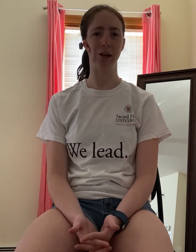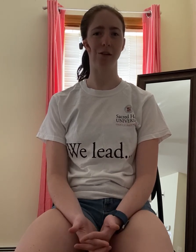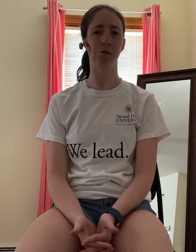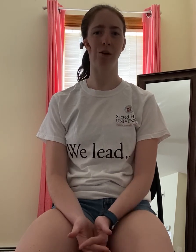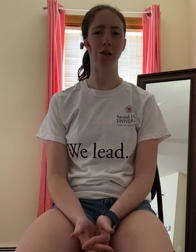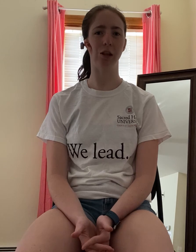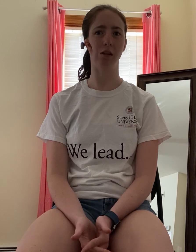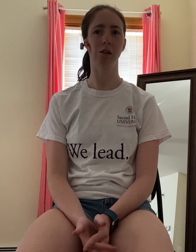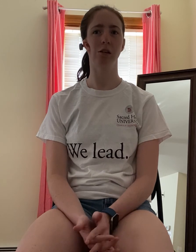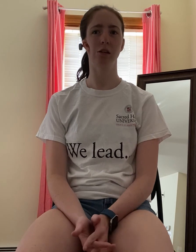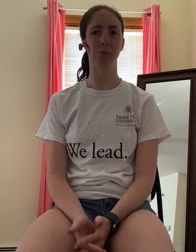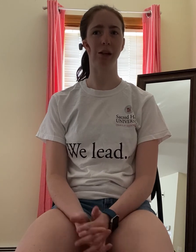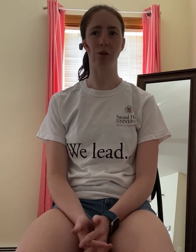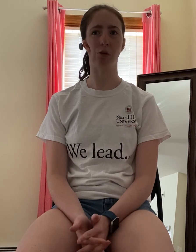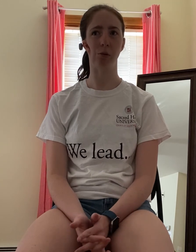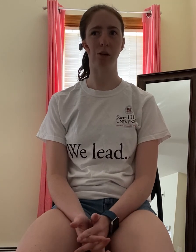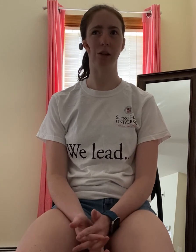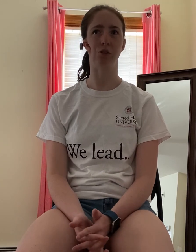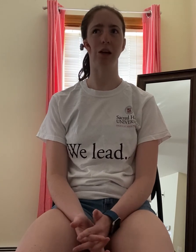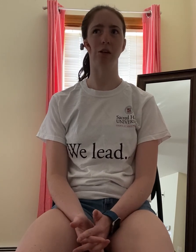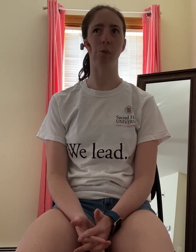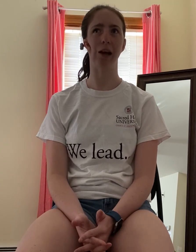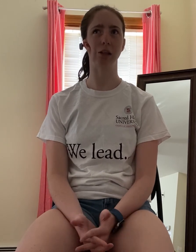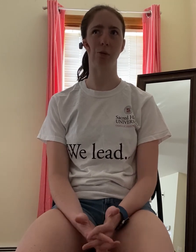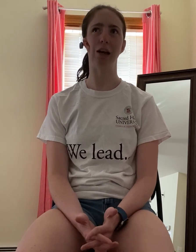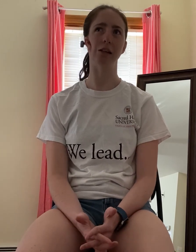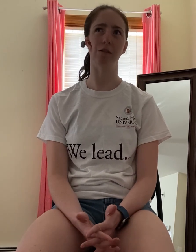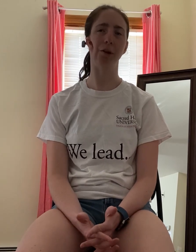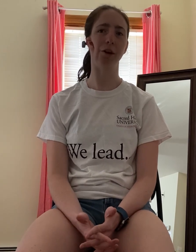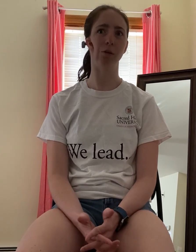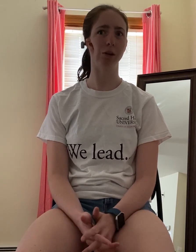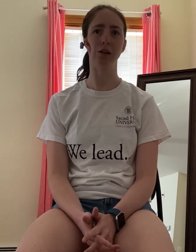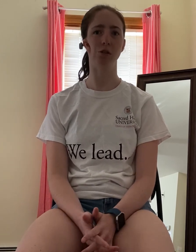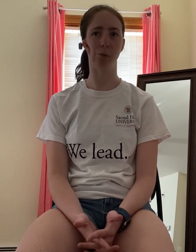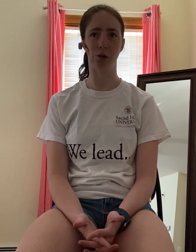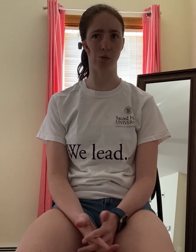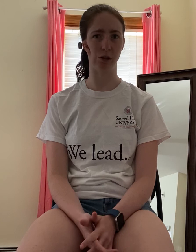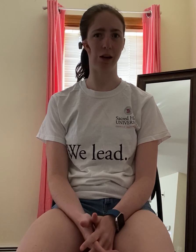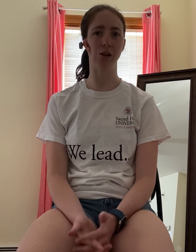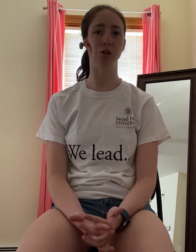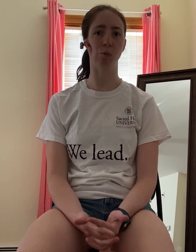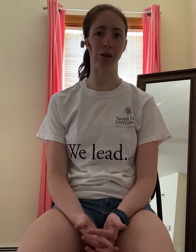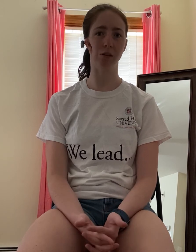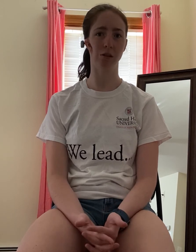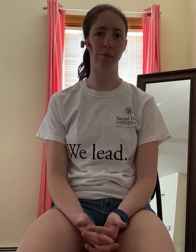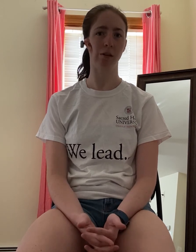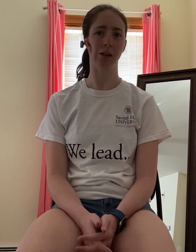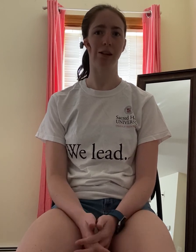head rather than spelling out the whole word and then trying to go back in your mind and figure out what that super long word actually was.